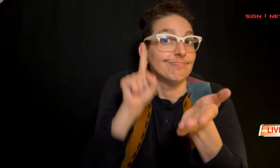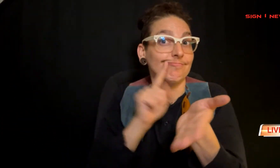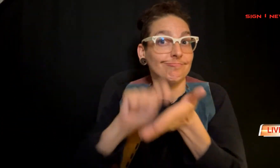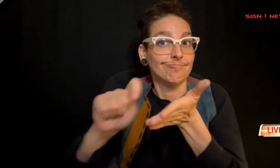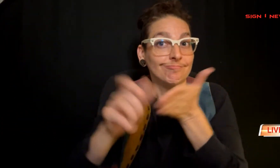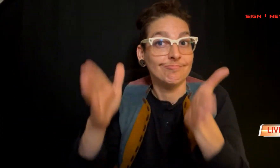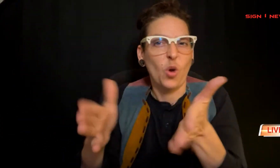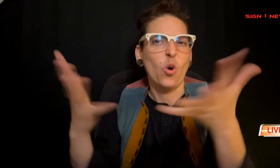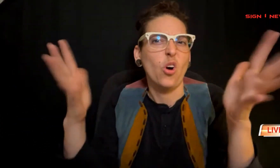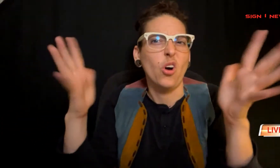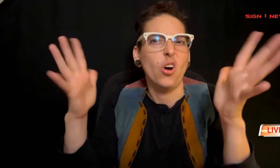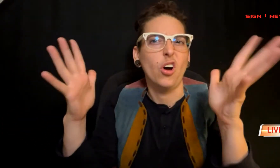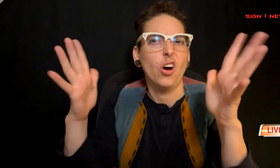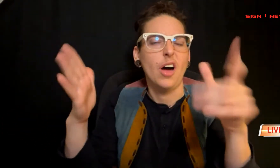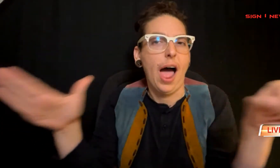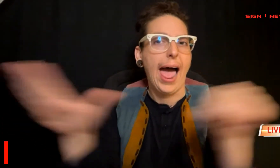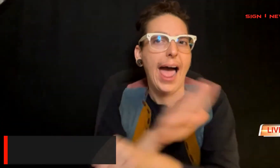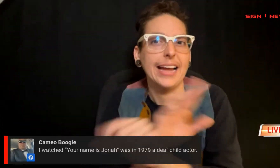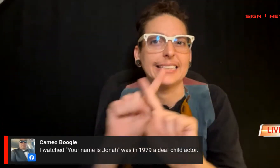nice if they brought more deaf writers.